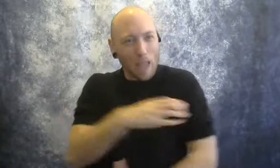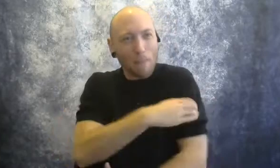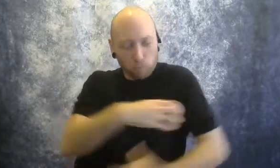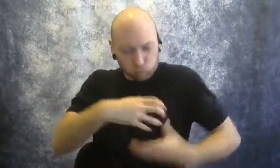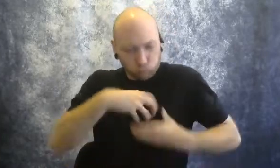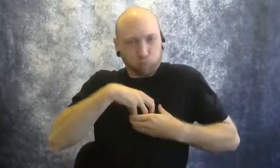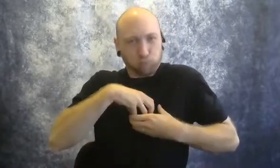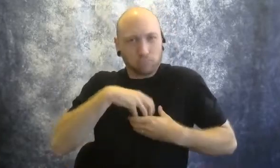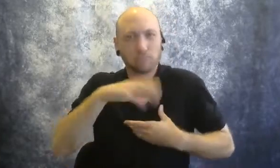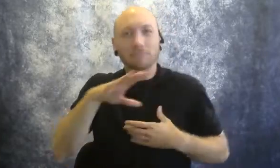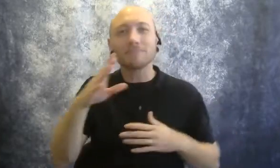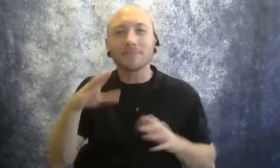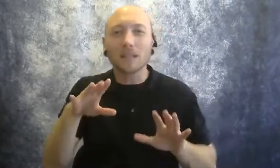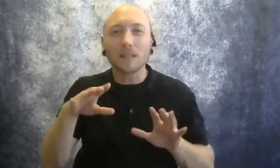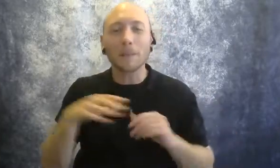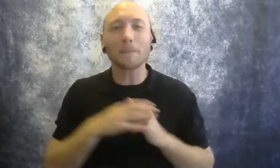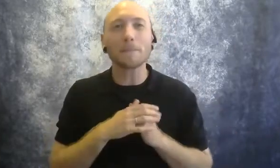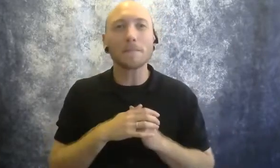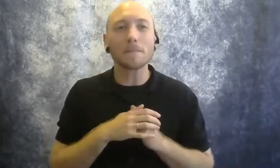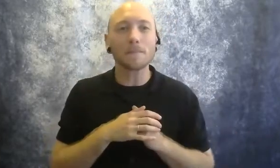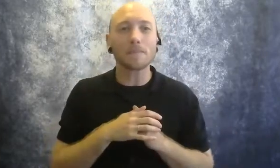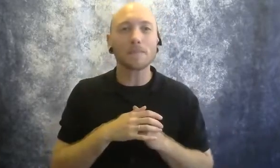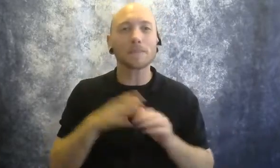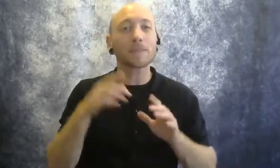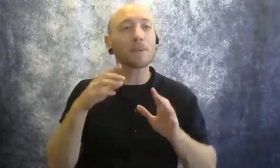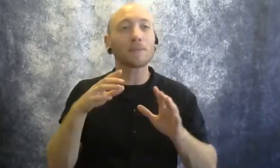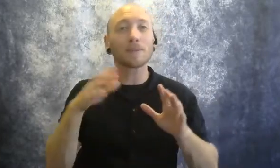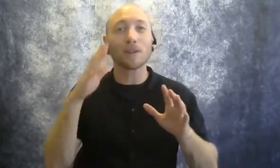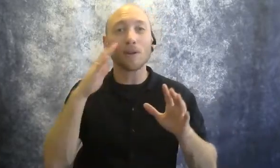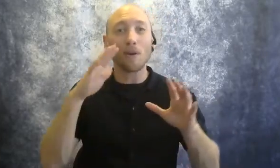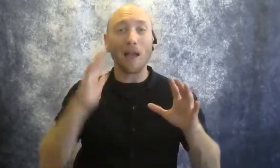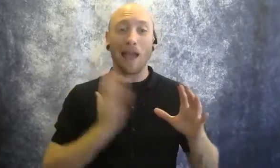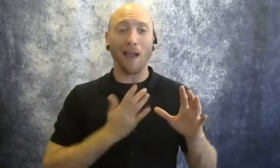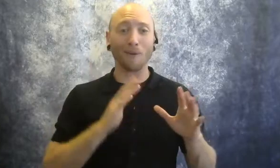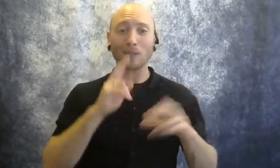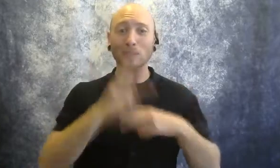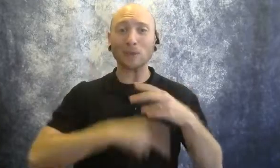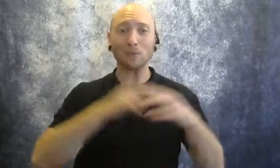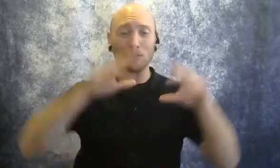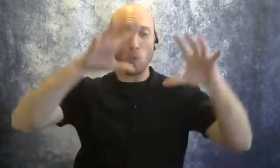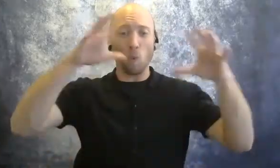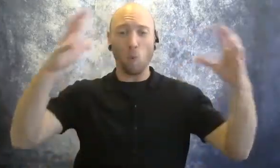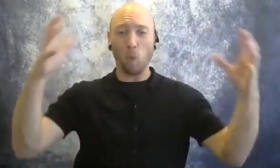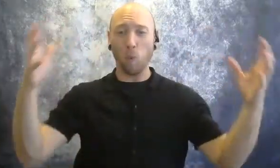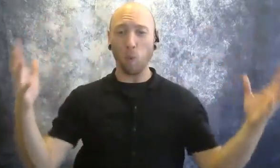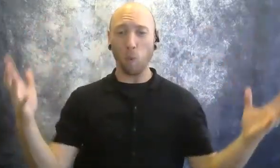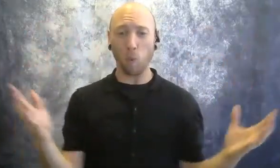indwelling presence, that indwelling power. So you see how we can, in this vast universe of ours, we cannot be